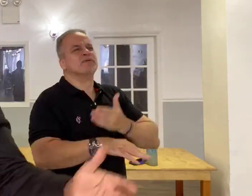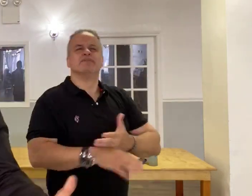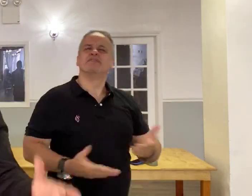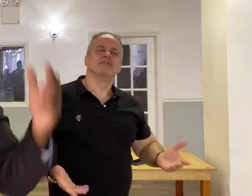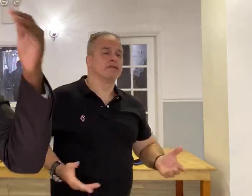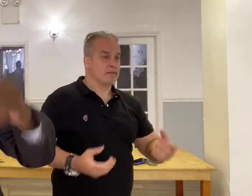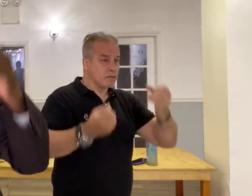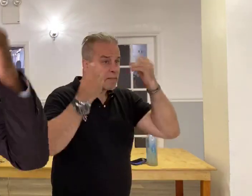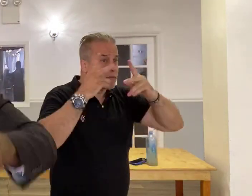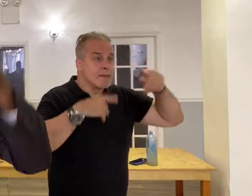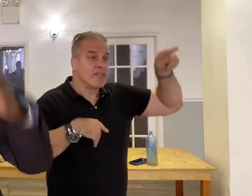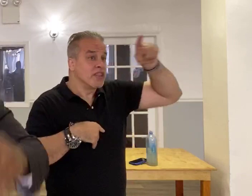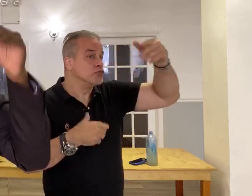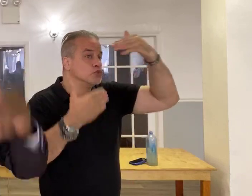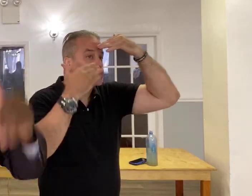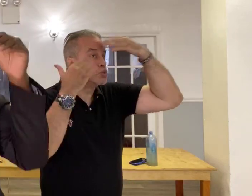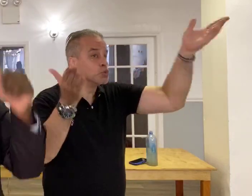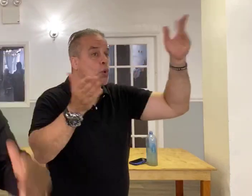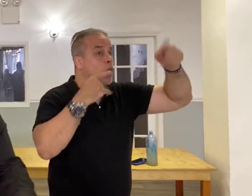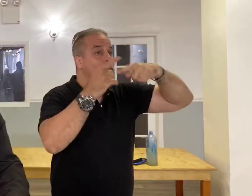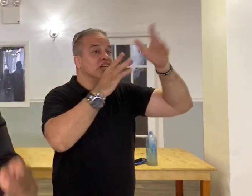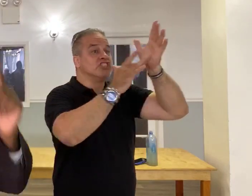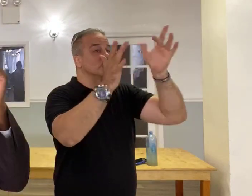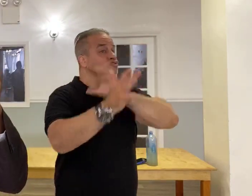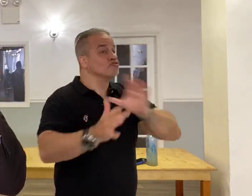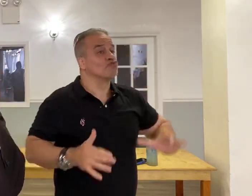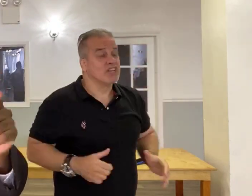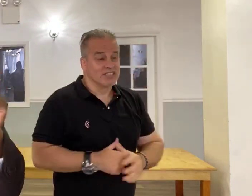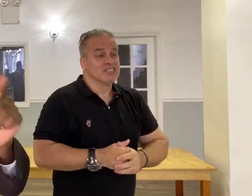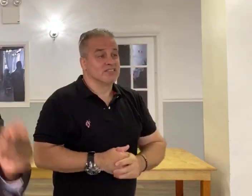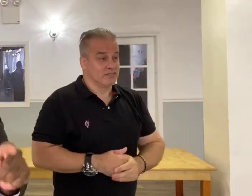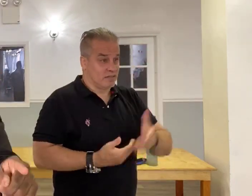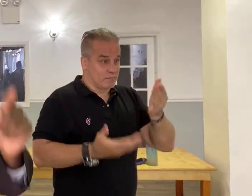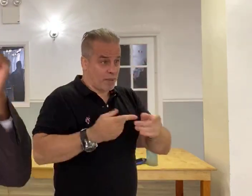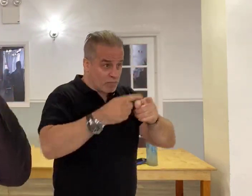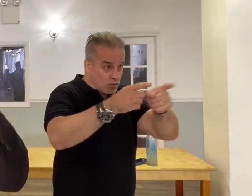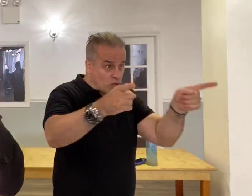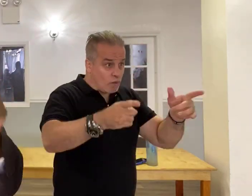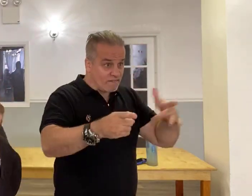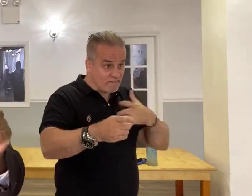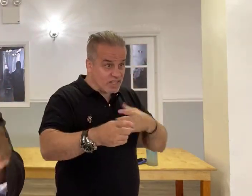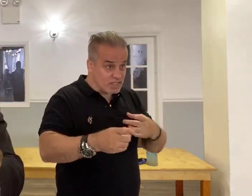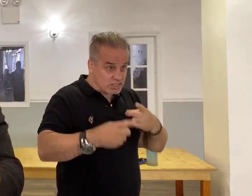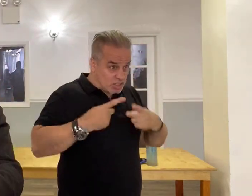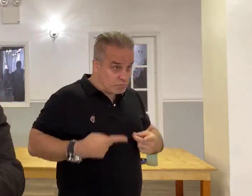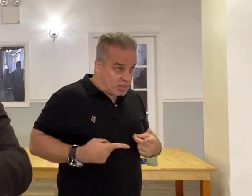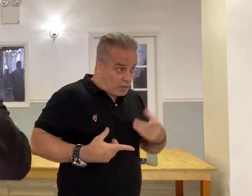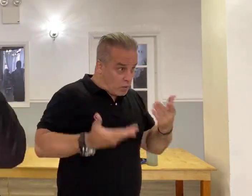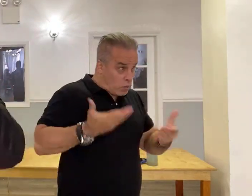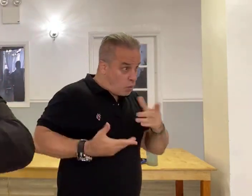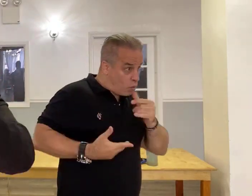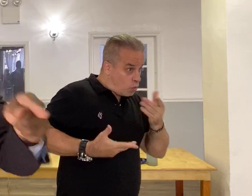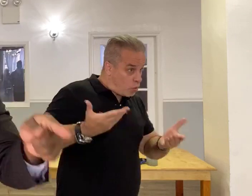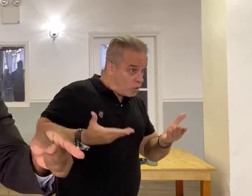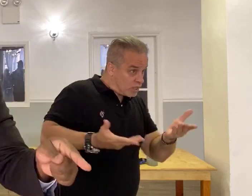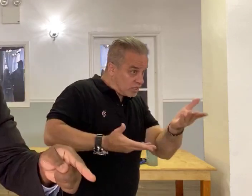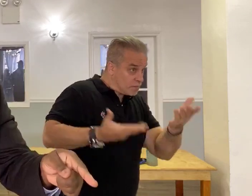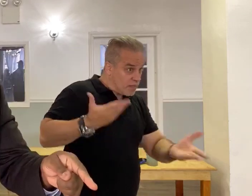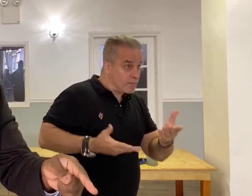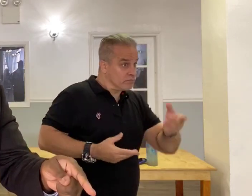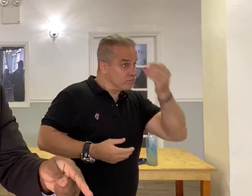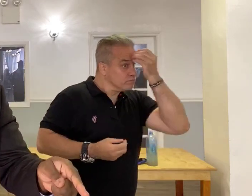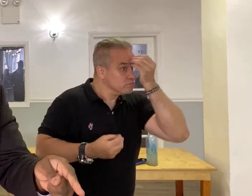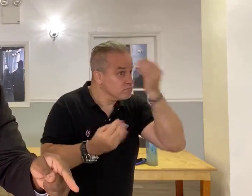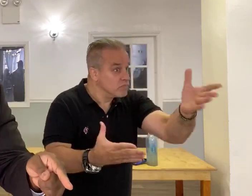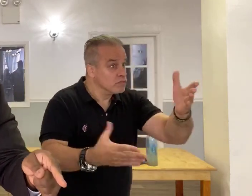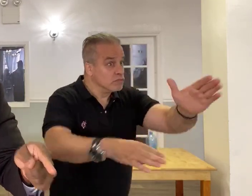of you that might have that on your heart and on your mind, I'm going to tell you right now, there is great meaning